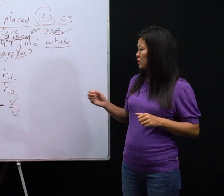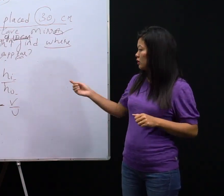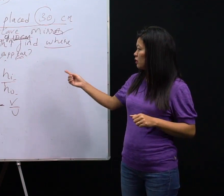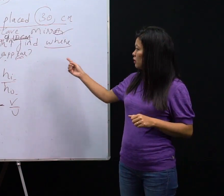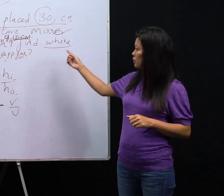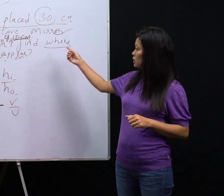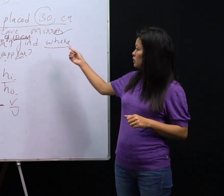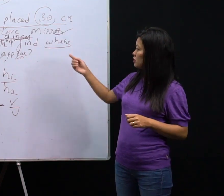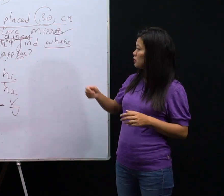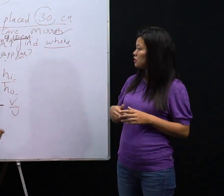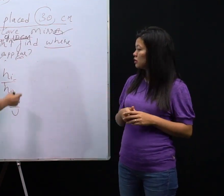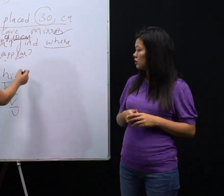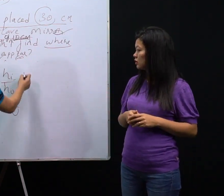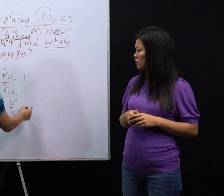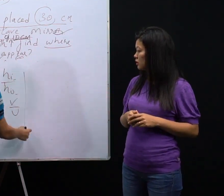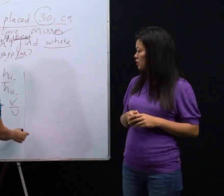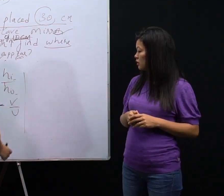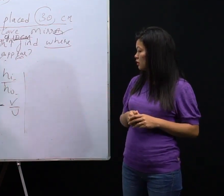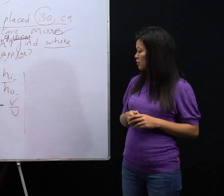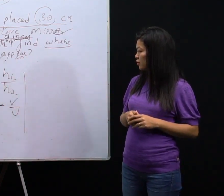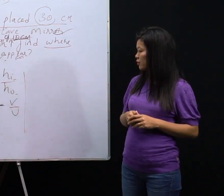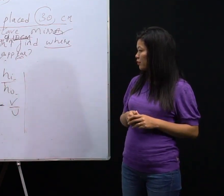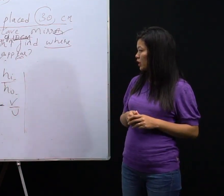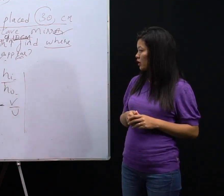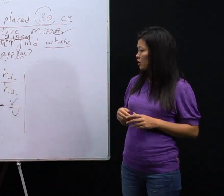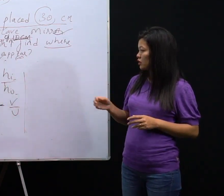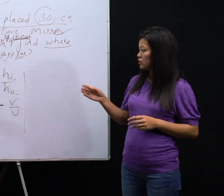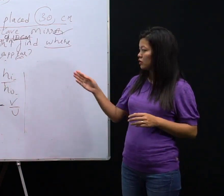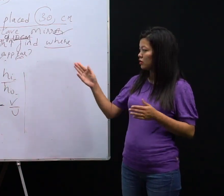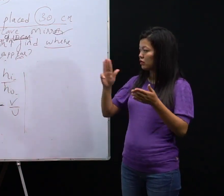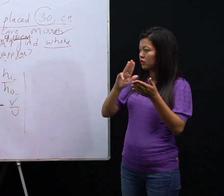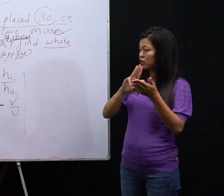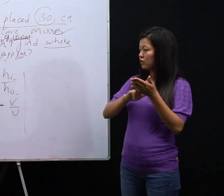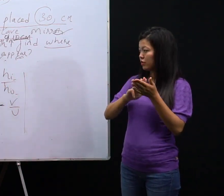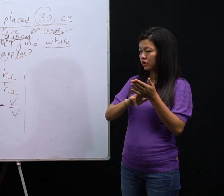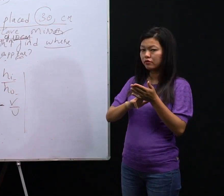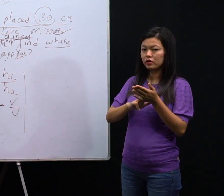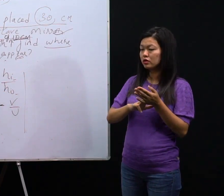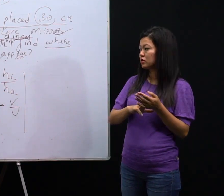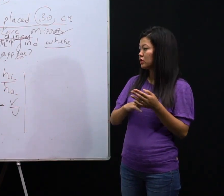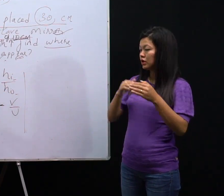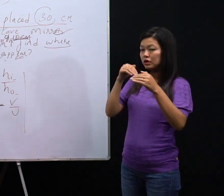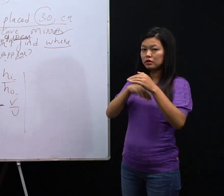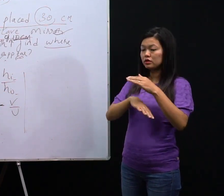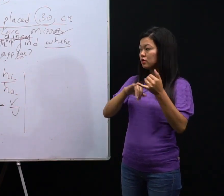object distance. So this is magnification in terms of a spherical mirror.